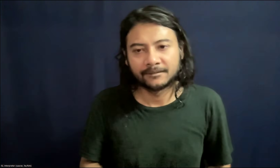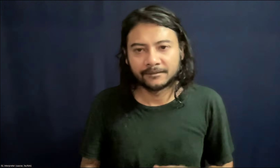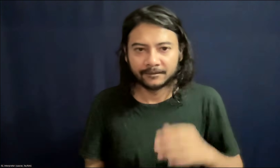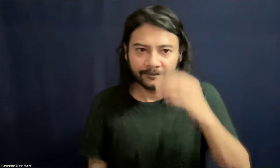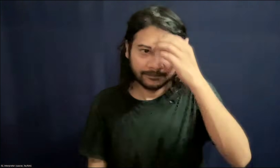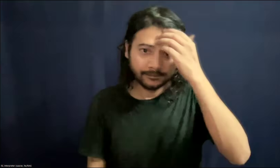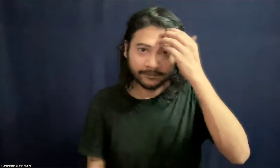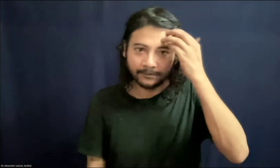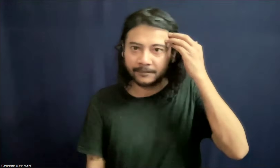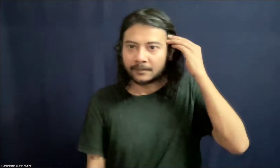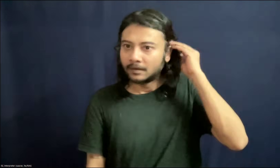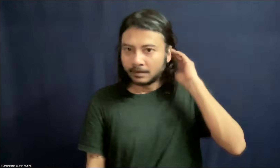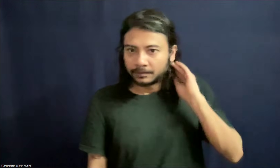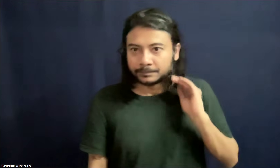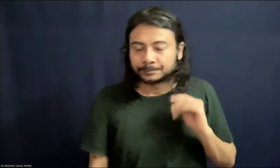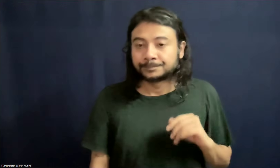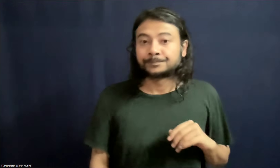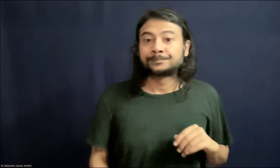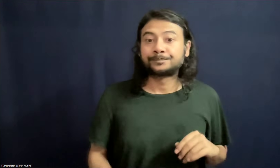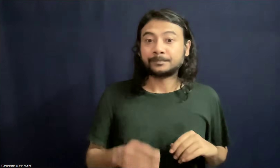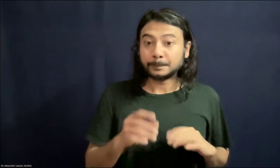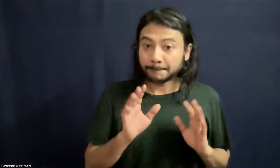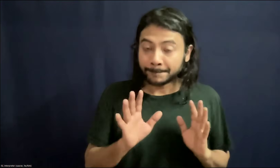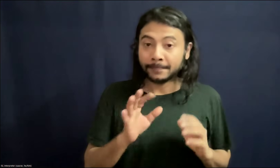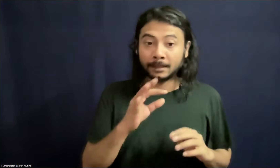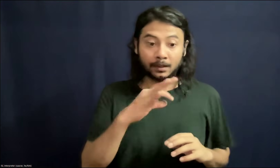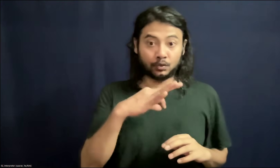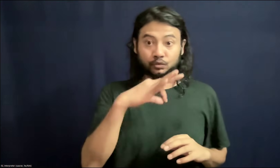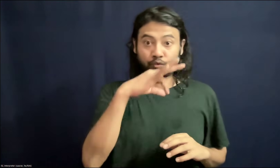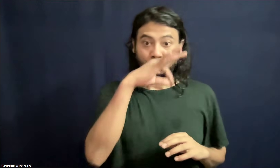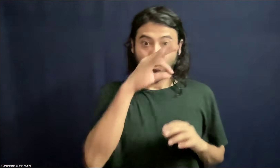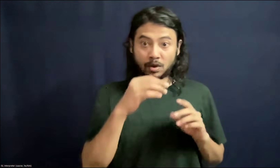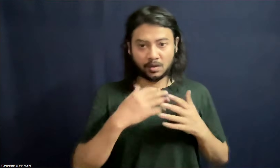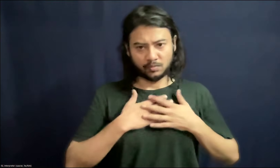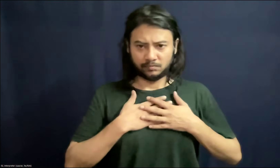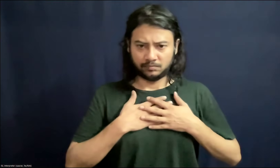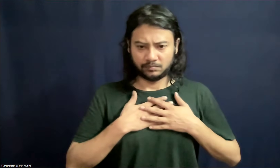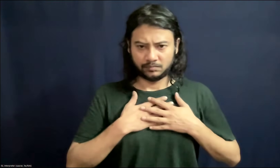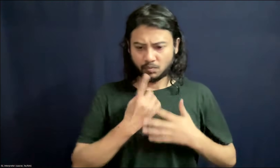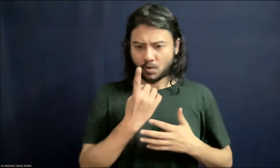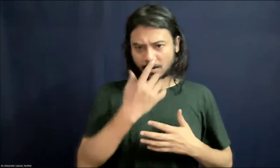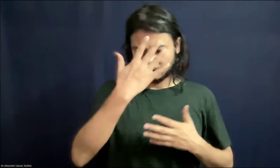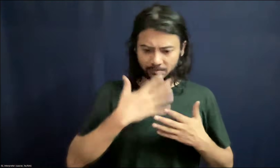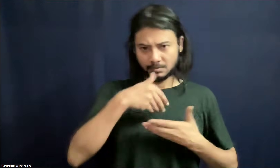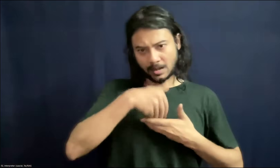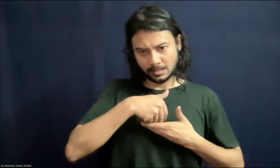Now the soul is living in one body, but the supreme soul or the Paramatma lives in all the bodies.